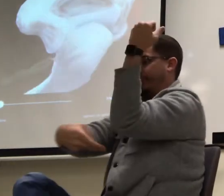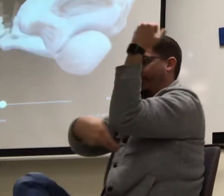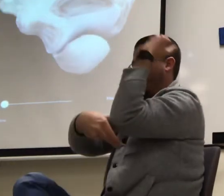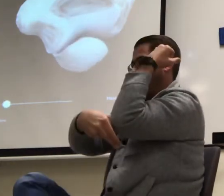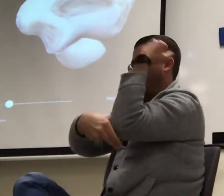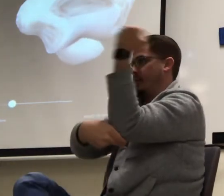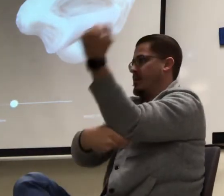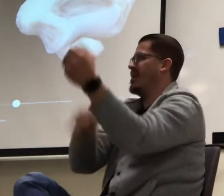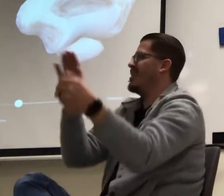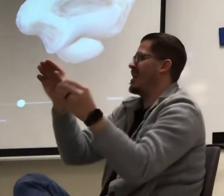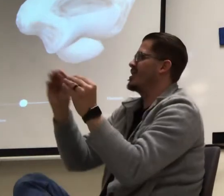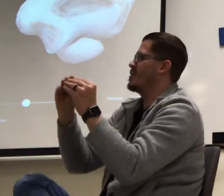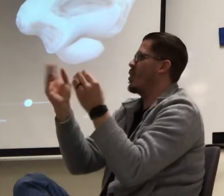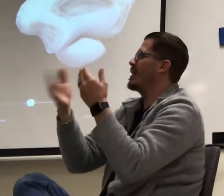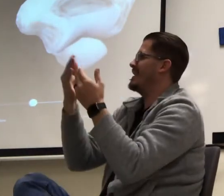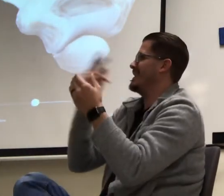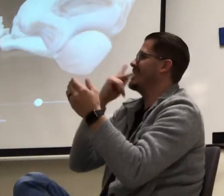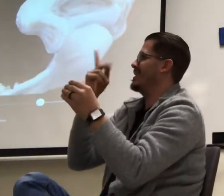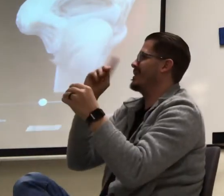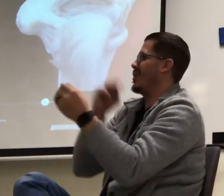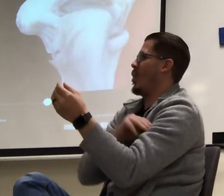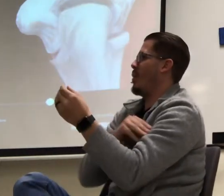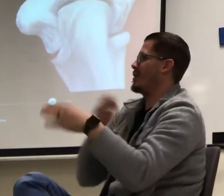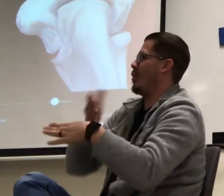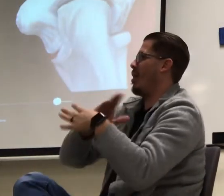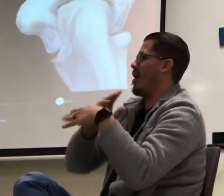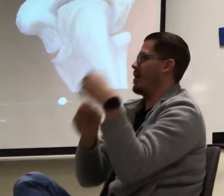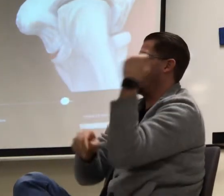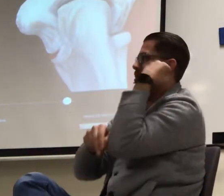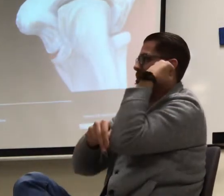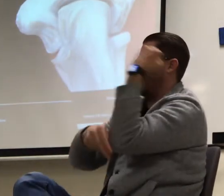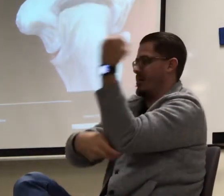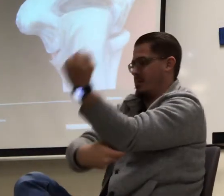That's easier to see because the muscle's not in the way.